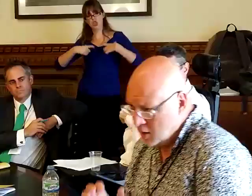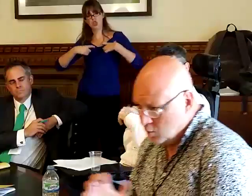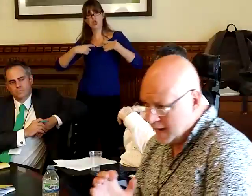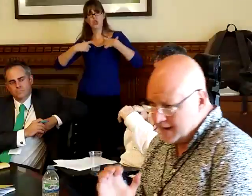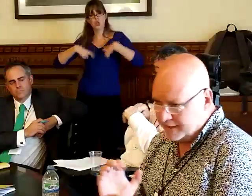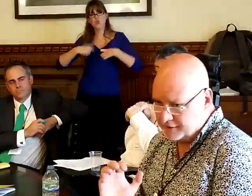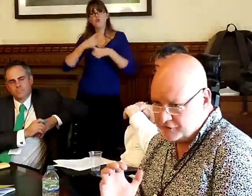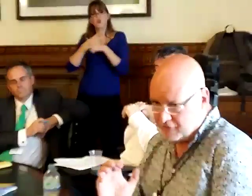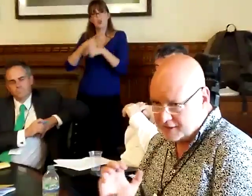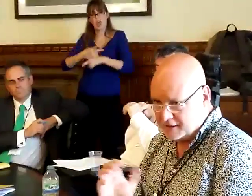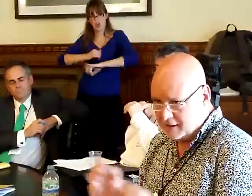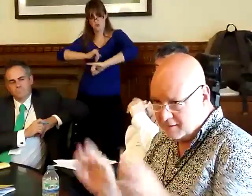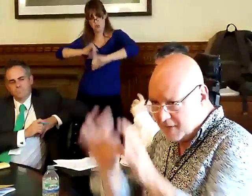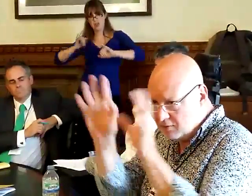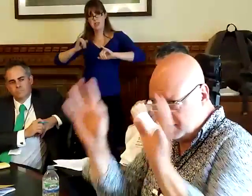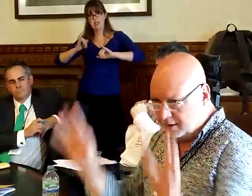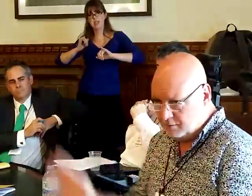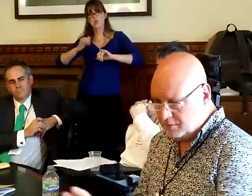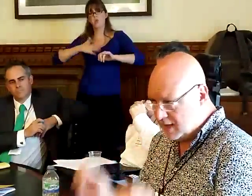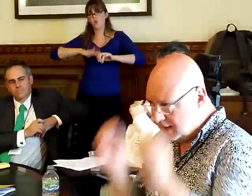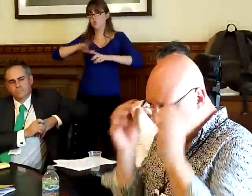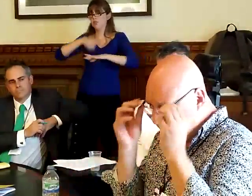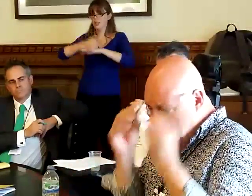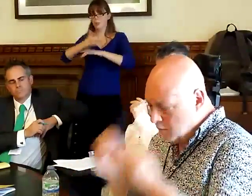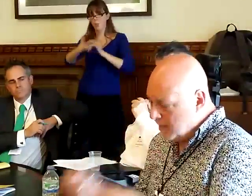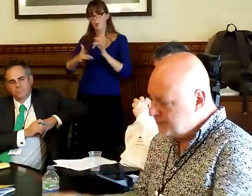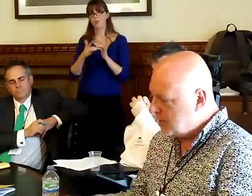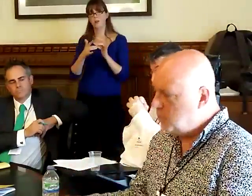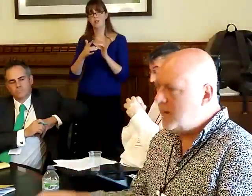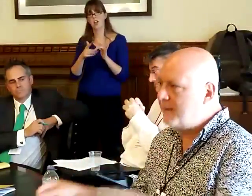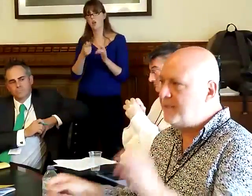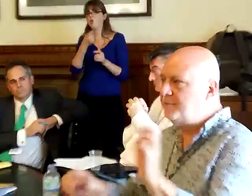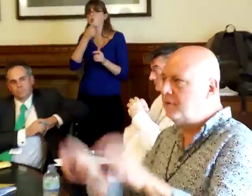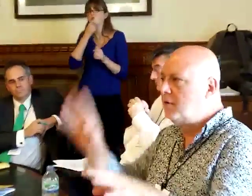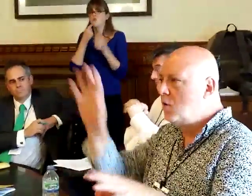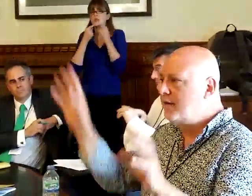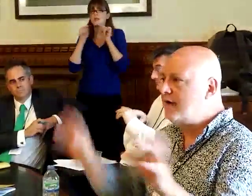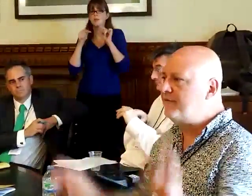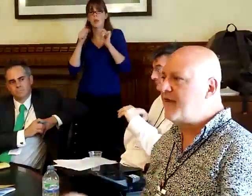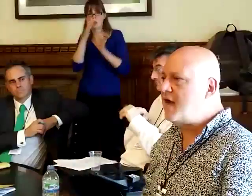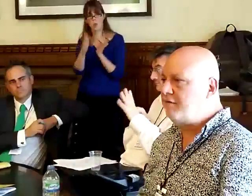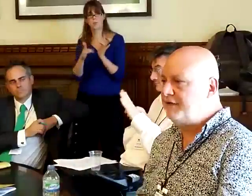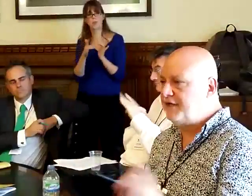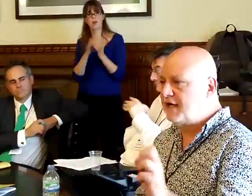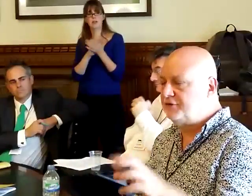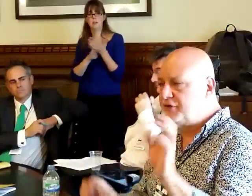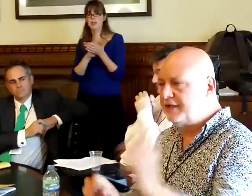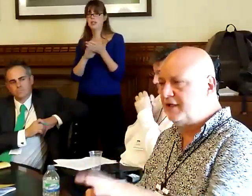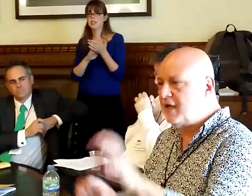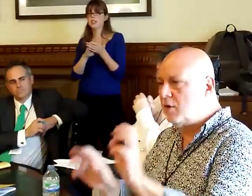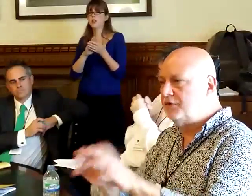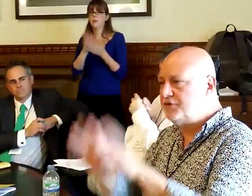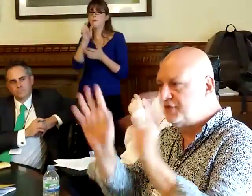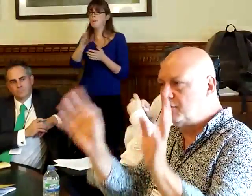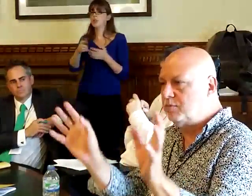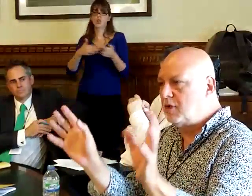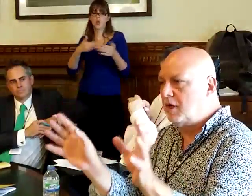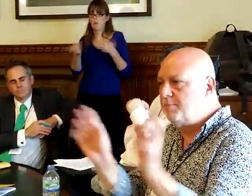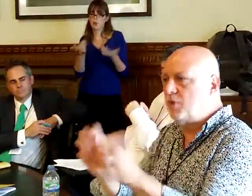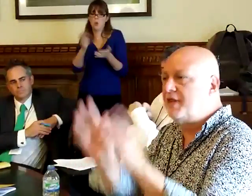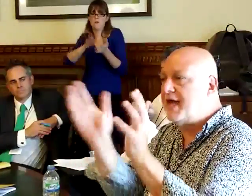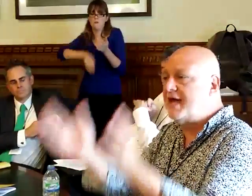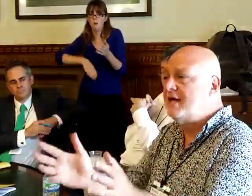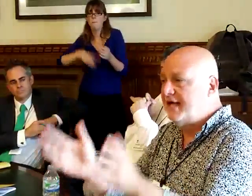if you like, where we're constructing at the moment a website where people, wherever they are in the country, can go on to